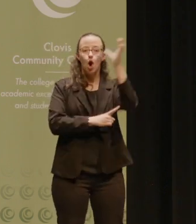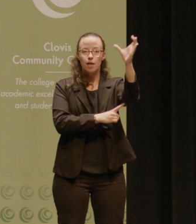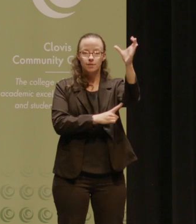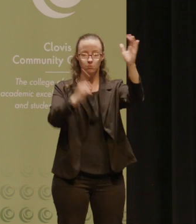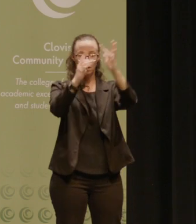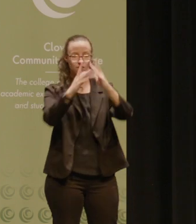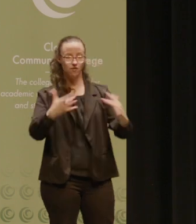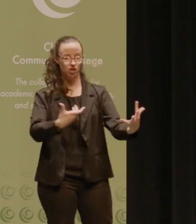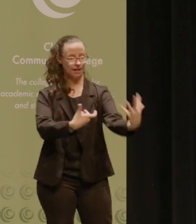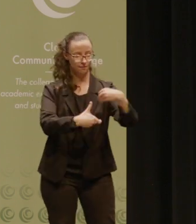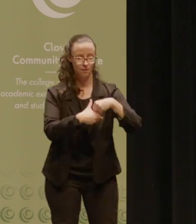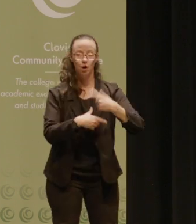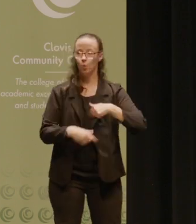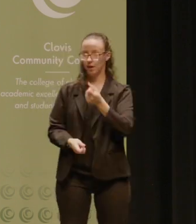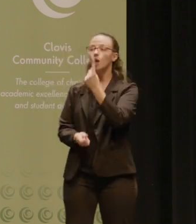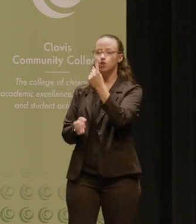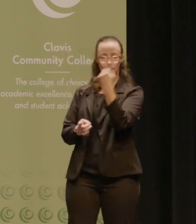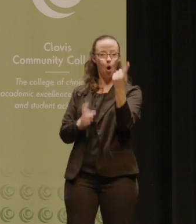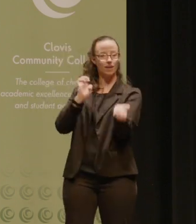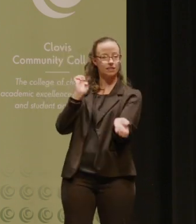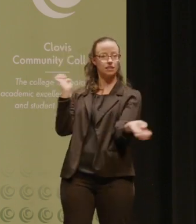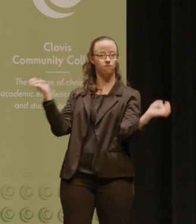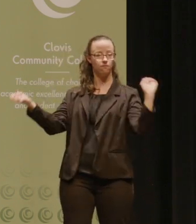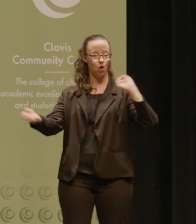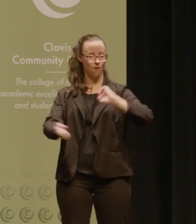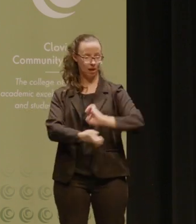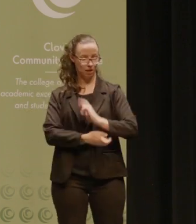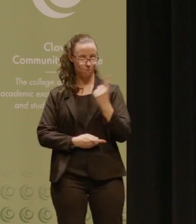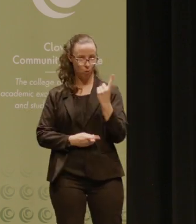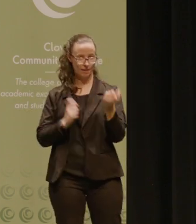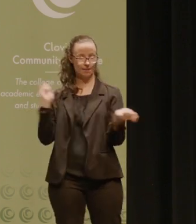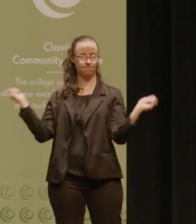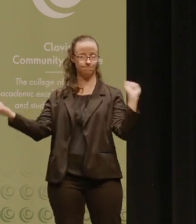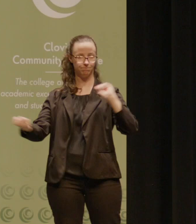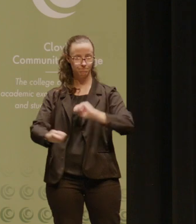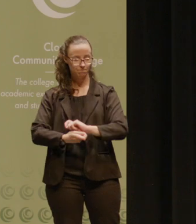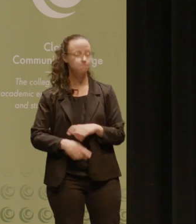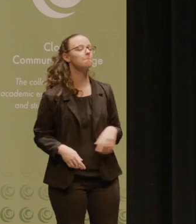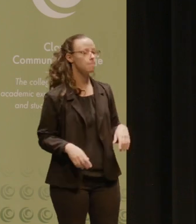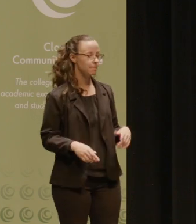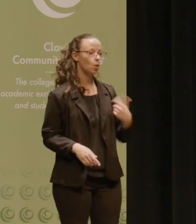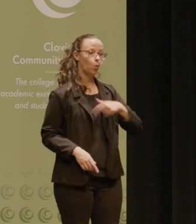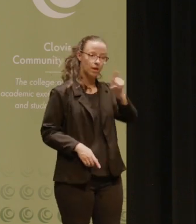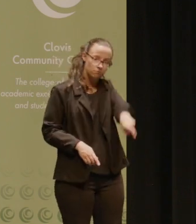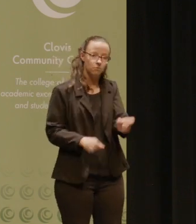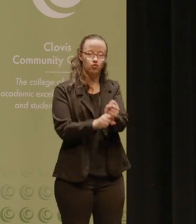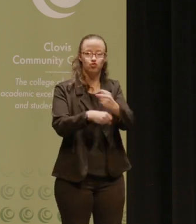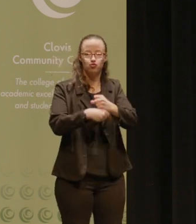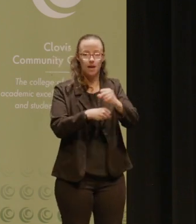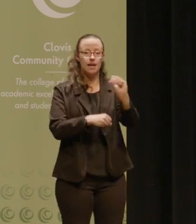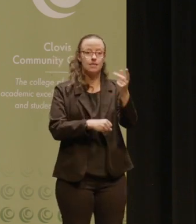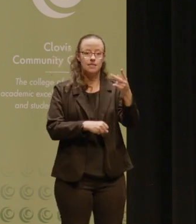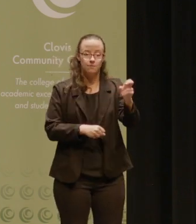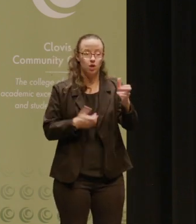diversity and inclusion, and we understand it's evolving. It's evolving. And that we must create a